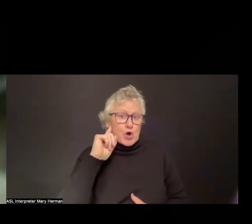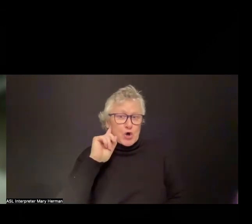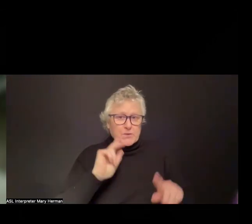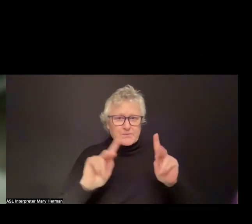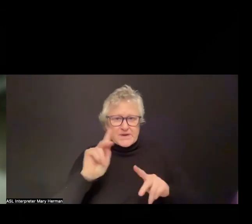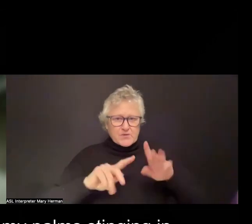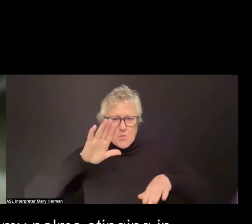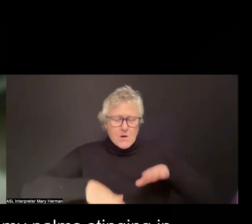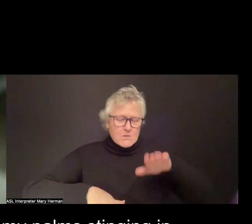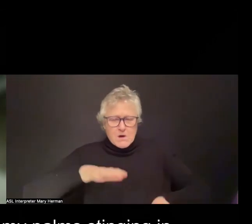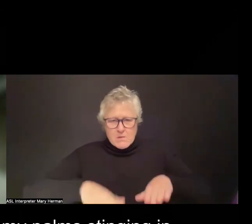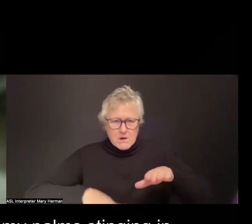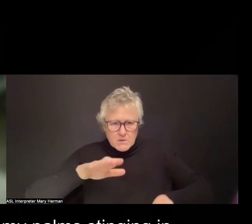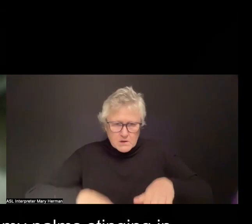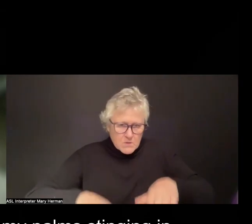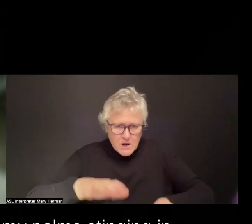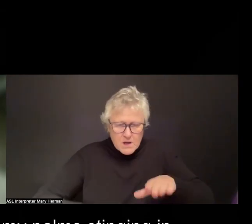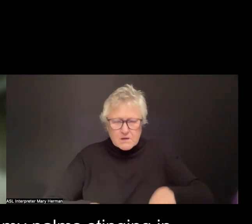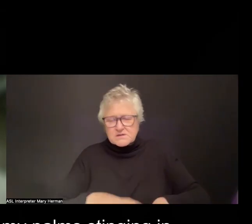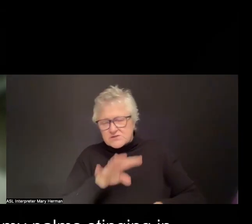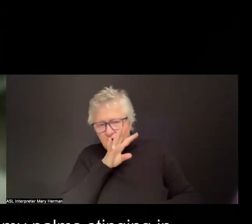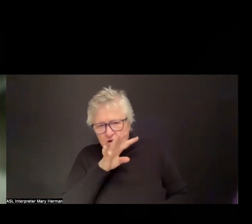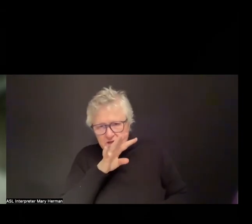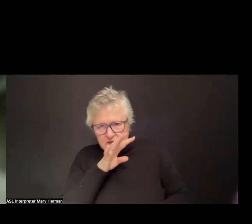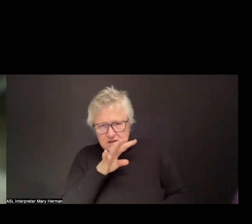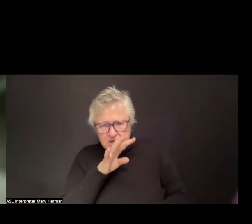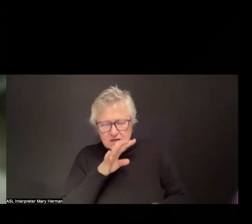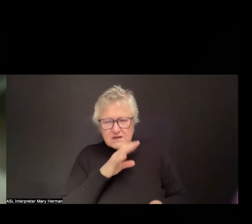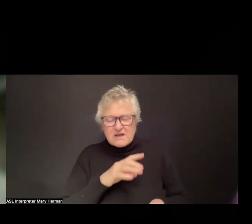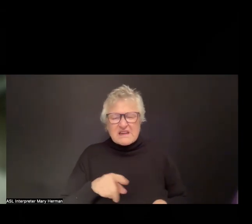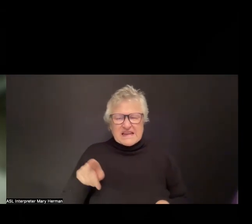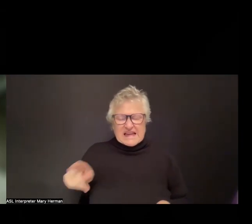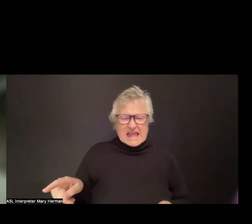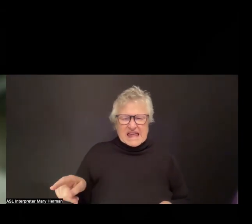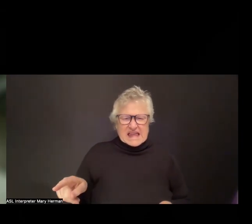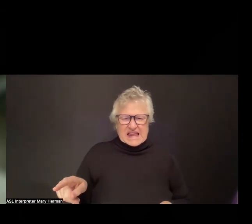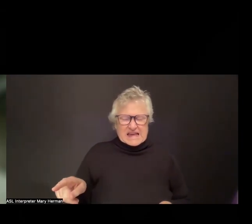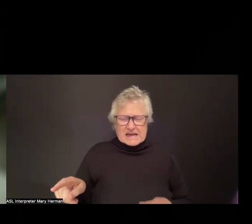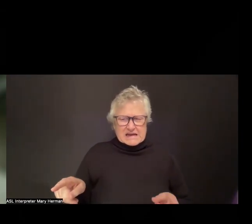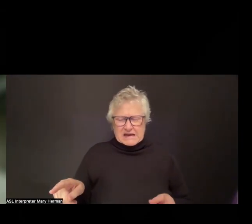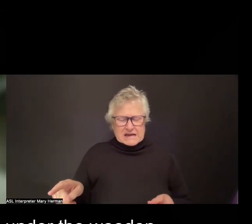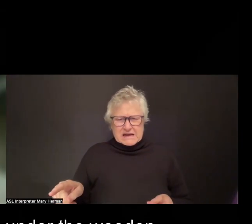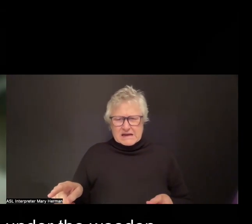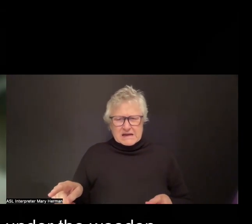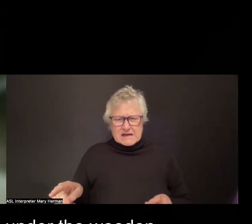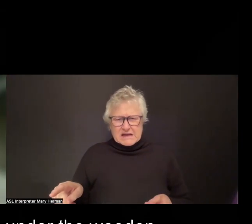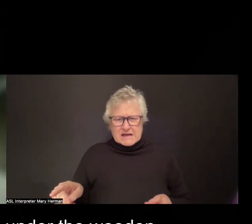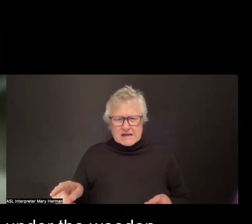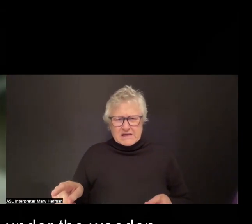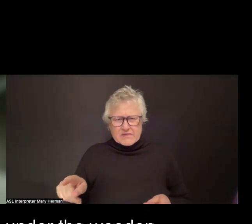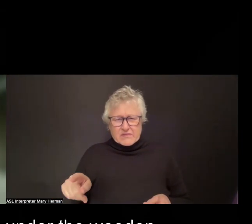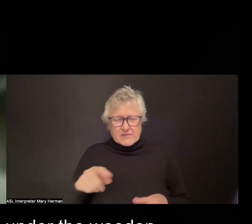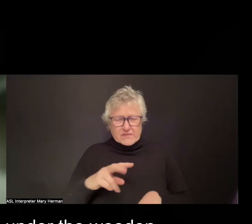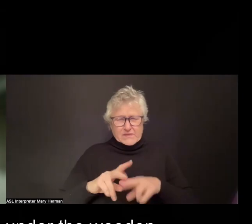footfalls. Barnacles scraped my palms, stinging in the salt water. The boy didn't look round. I peered out from under the